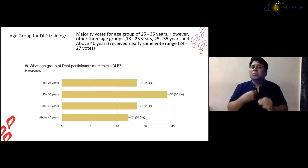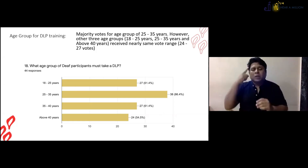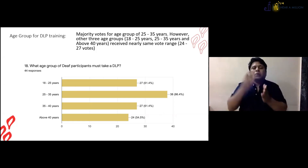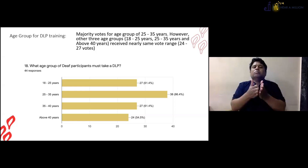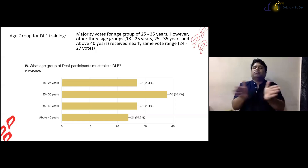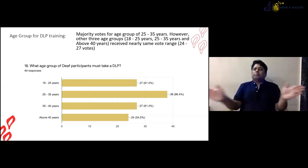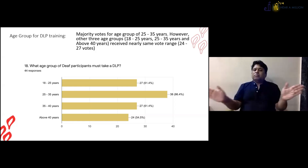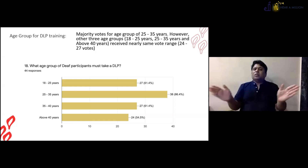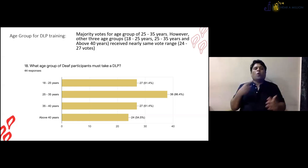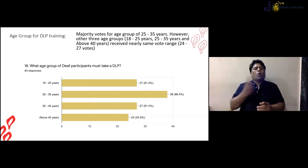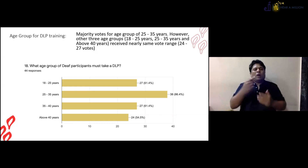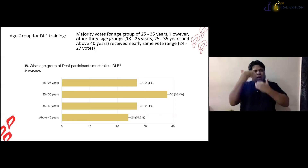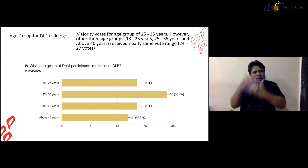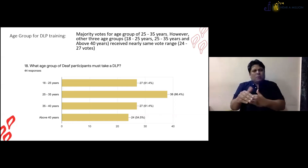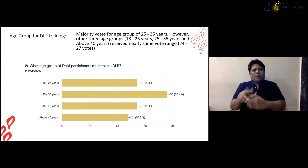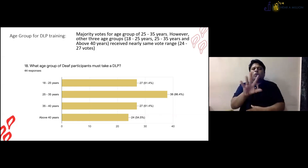be included.